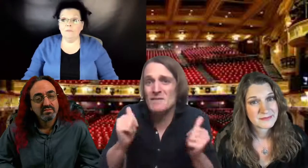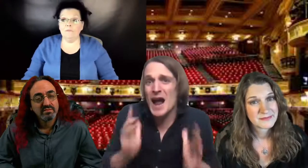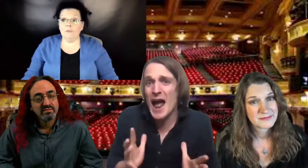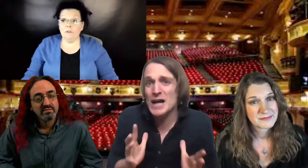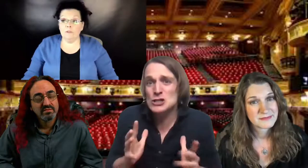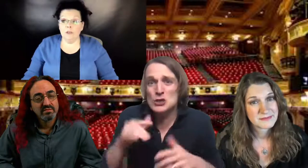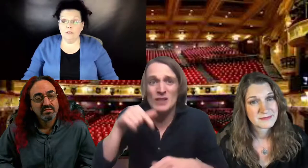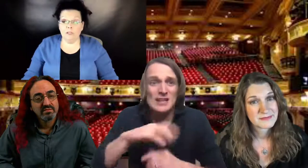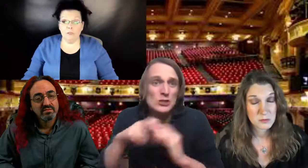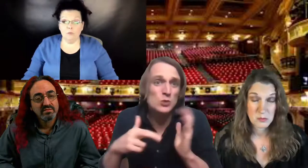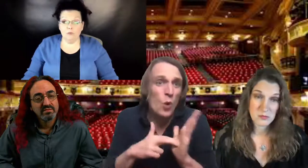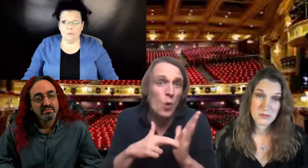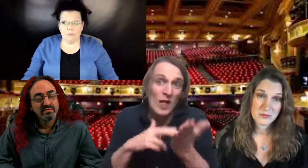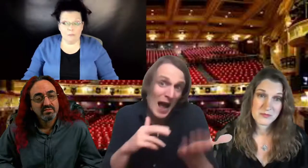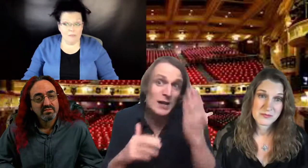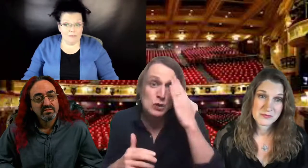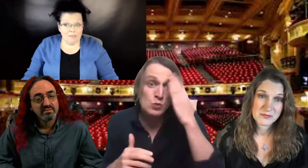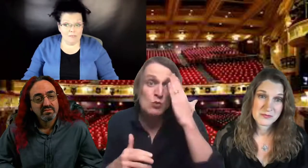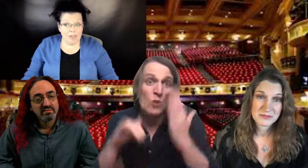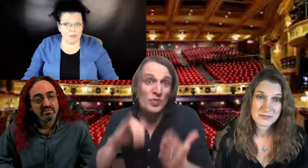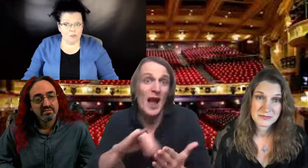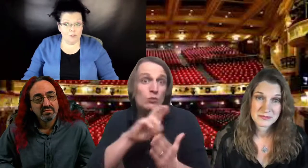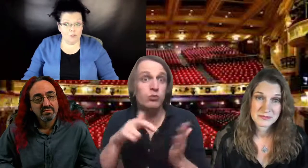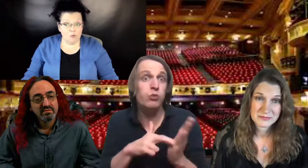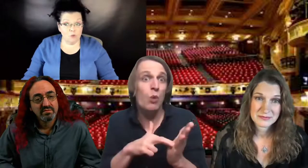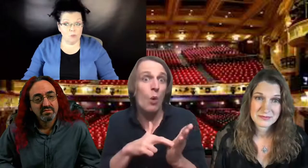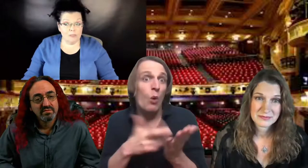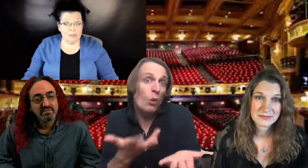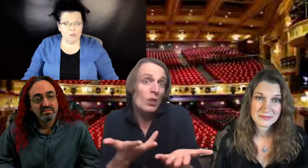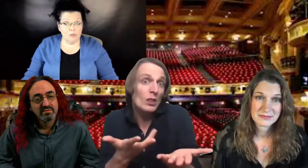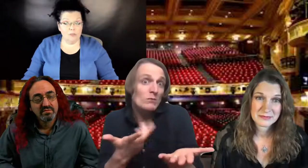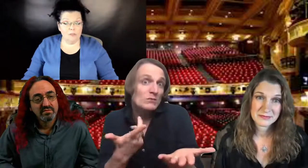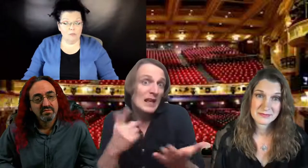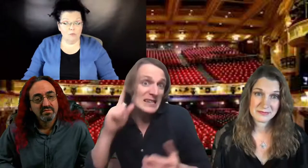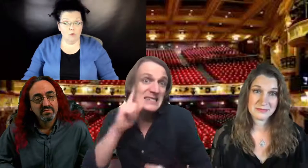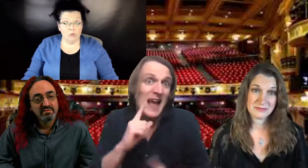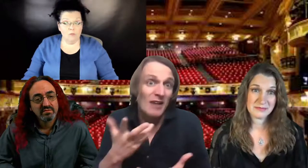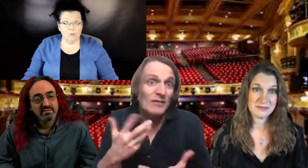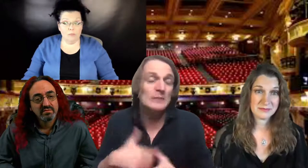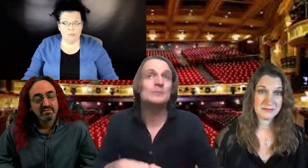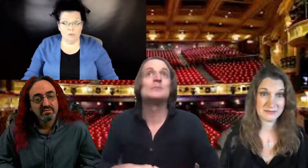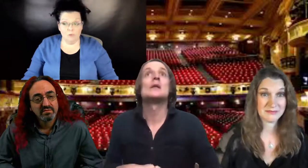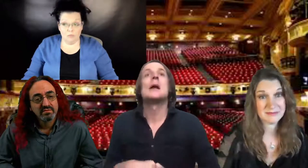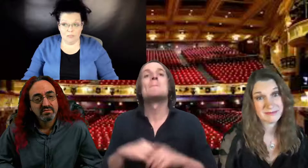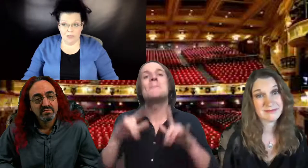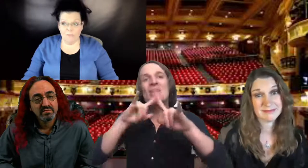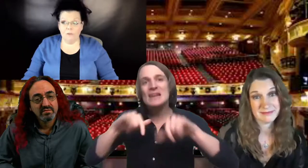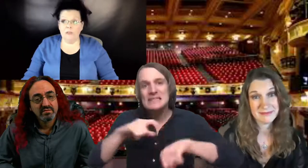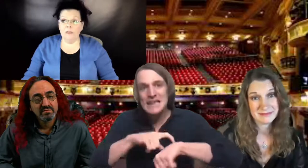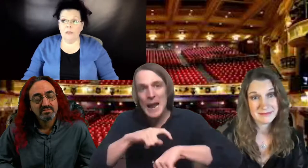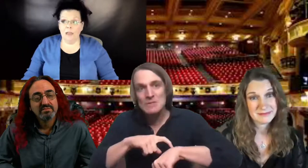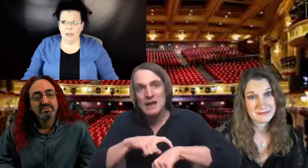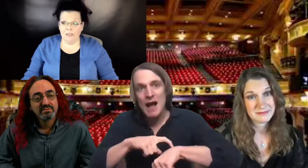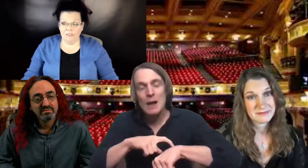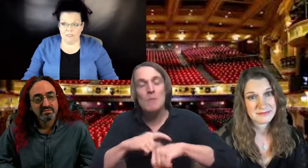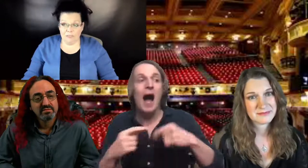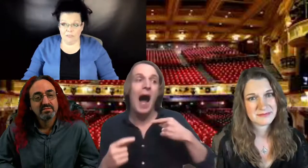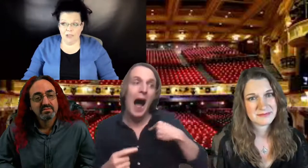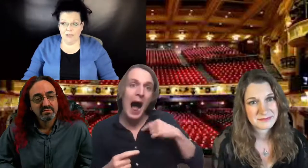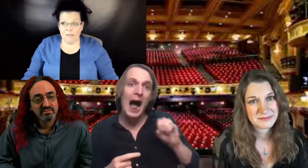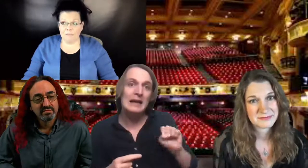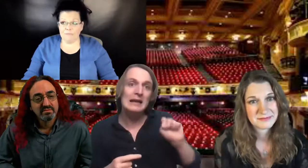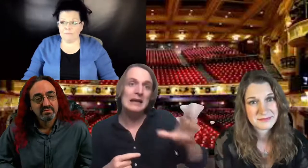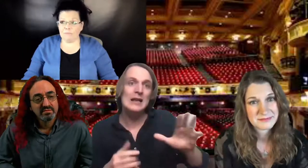and thought like you were looking maybe a deaf actor for this role because I knew that the role of Quasimodo was deaf. And at the